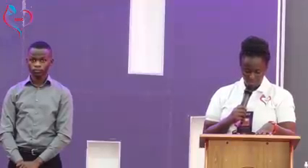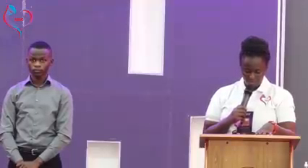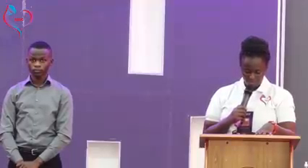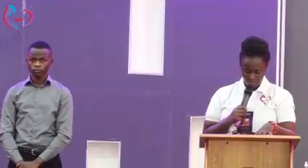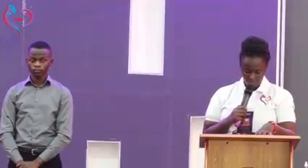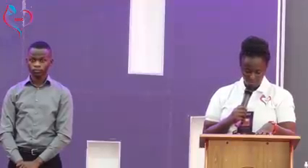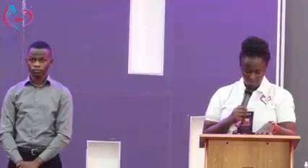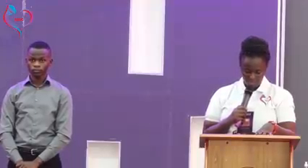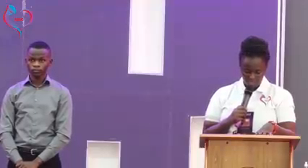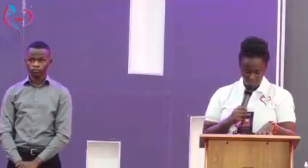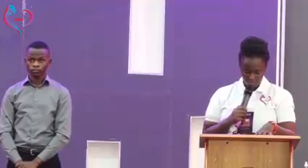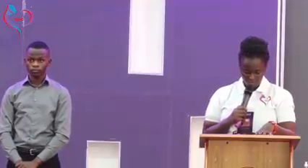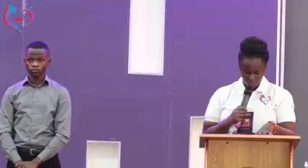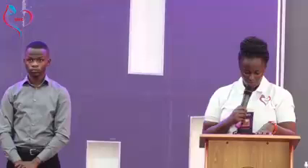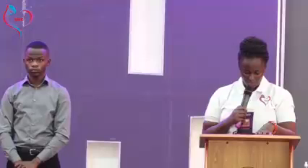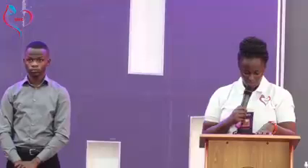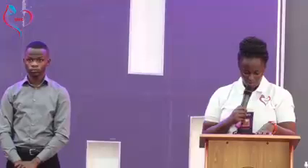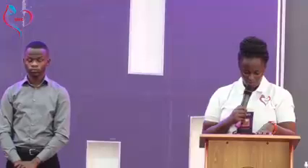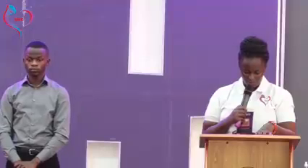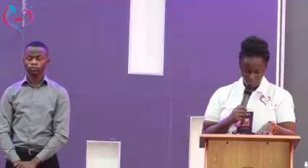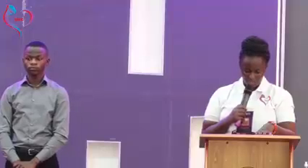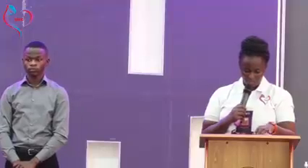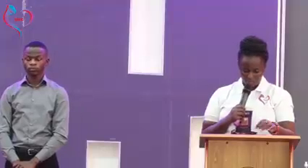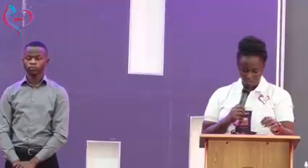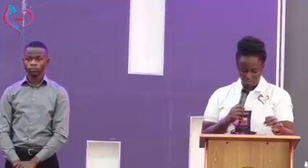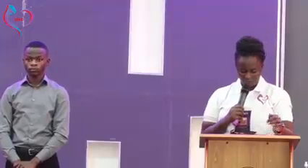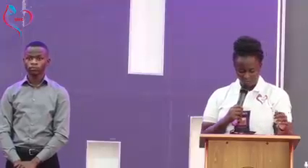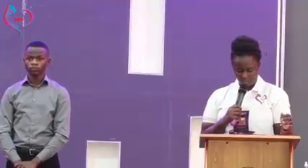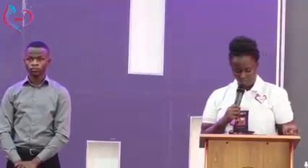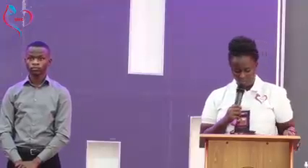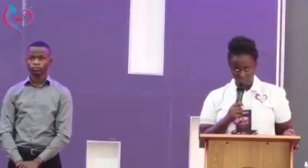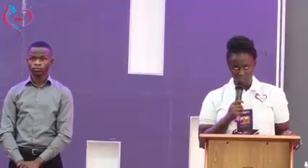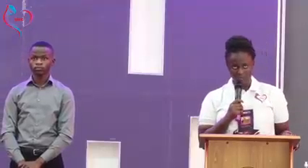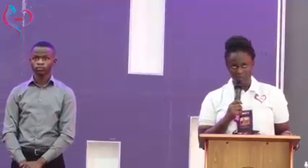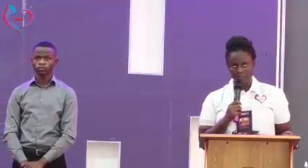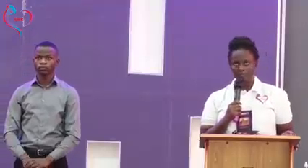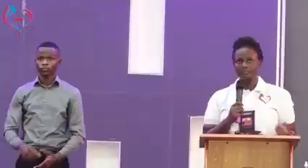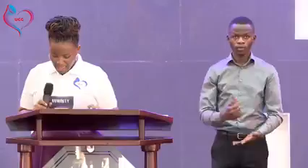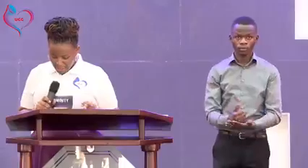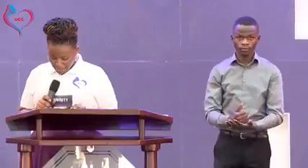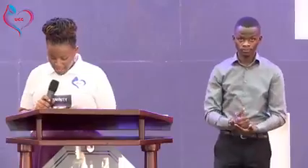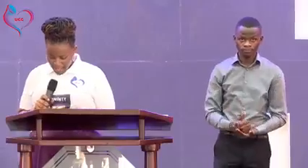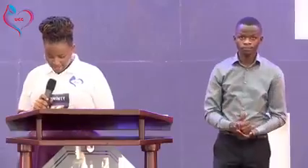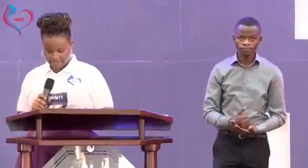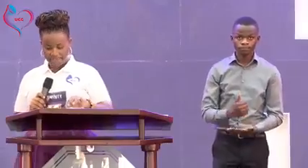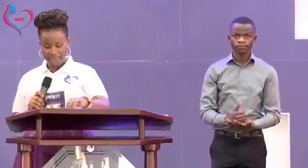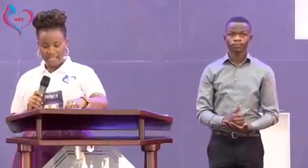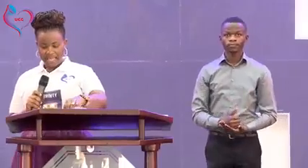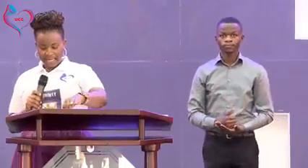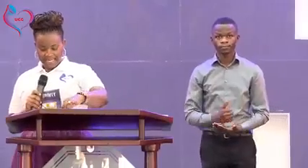era buli lulimi lwatulenga Yesu Kristo ye Mukama waffe, Katonda Kitaffe aweebwe ekitiibwa.